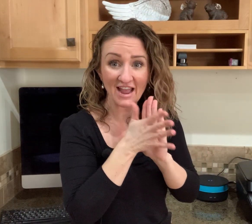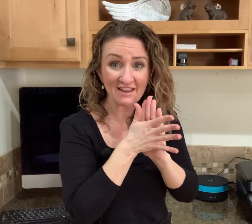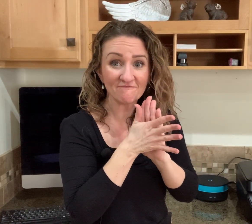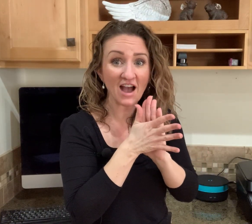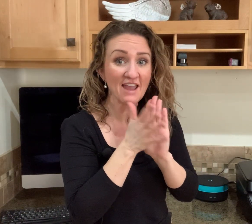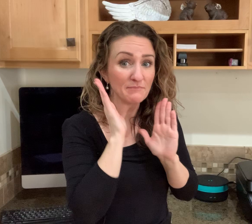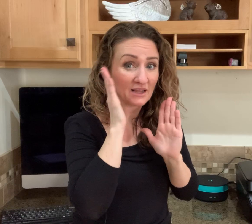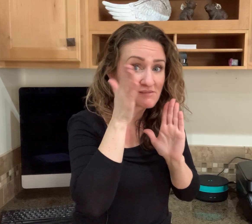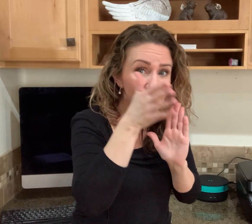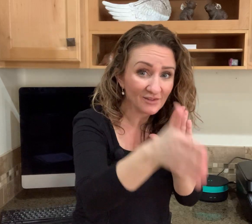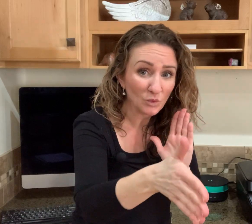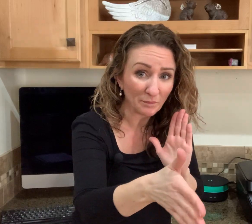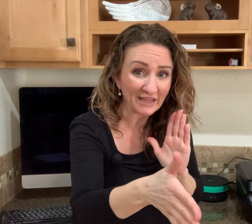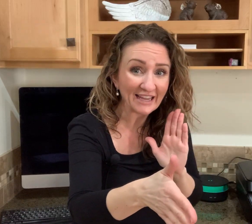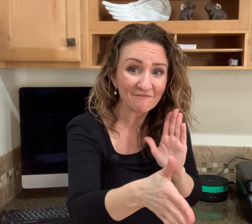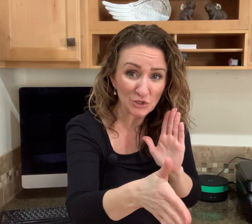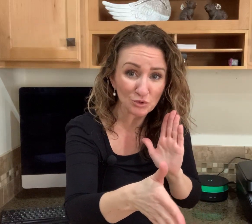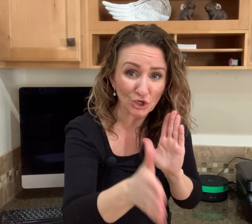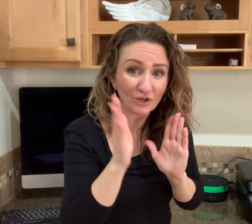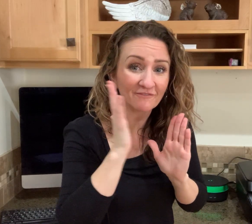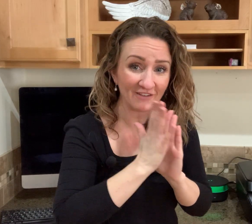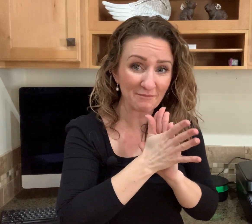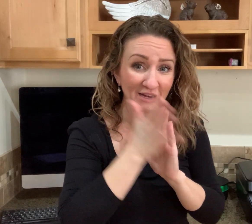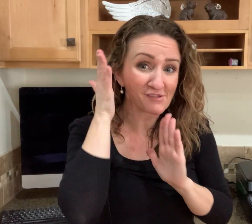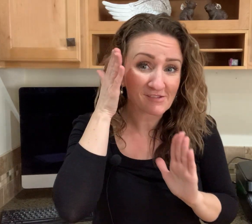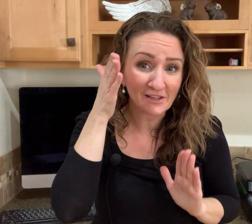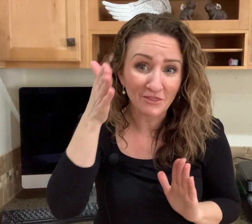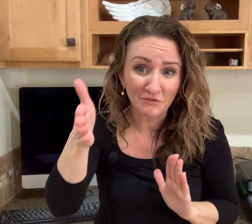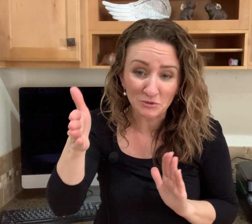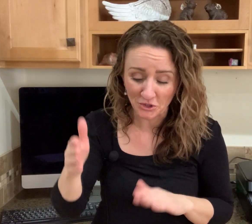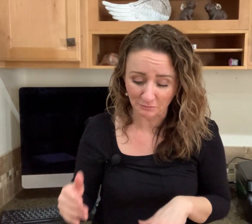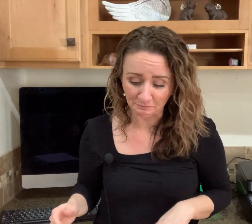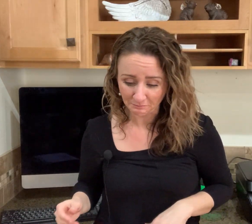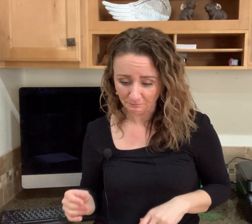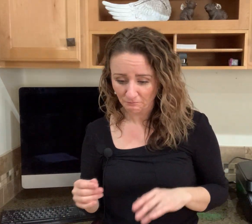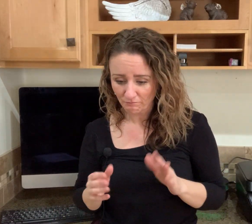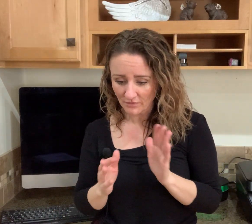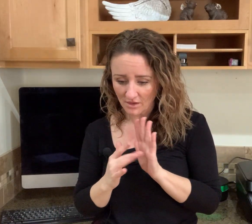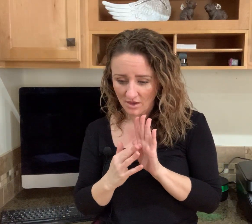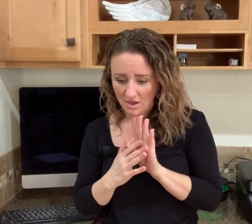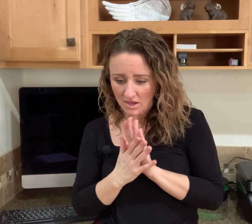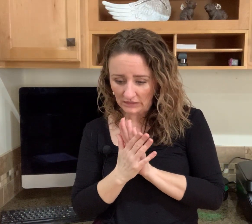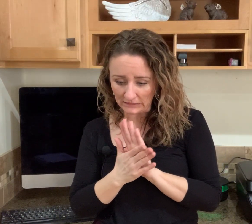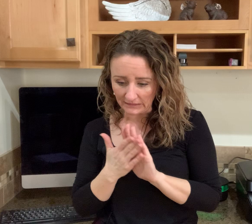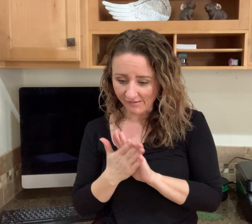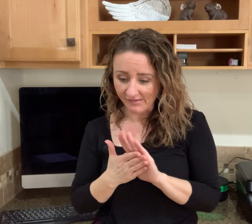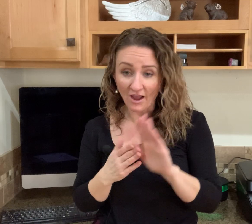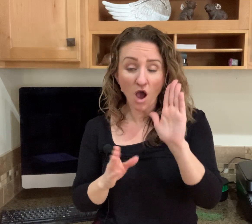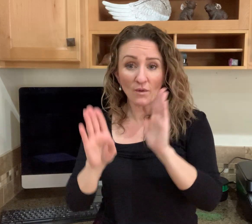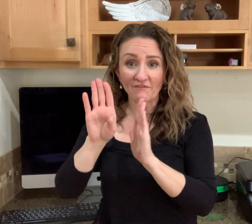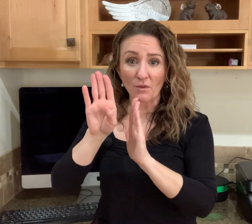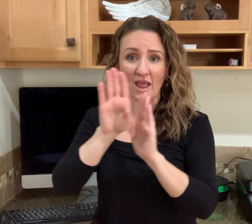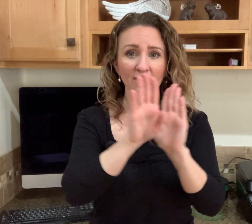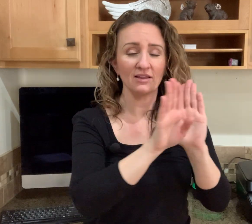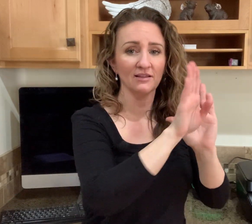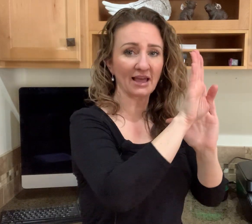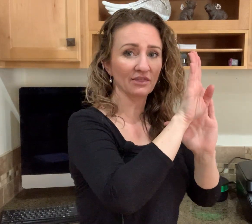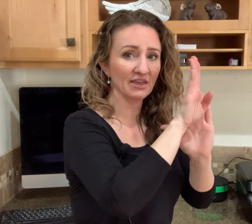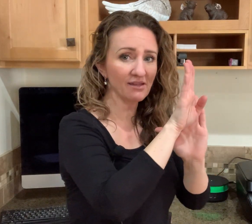In 5 minutes will be future, 5 minutes in the future. Let's see. Oh, if I went like